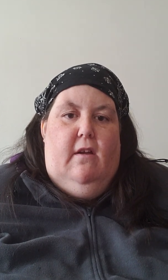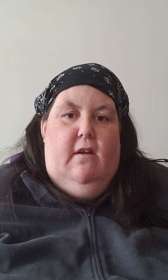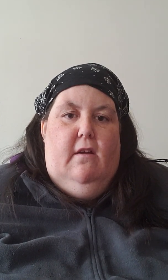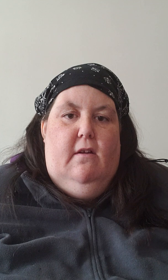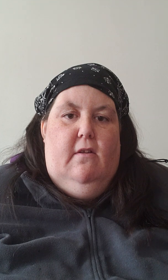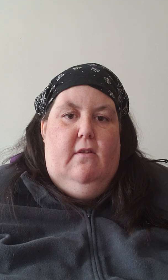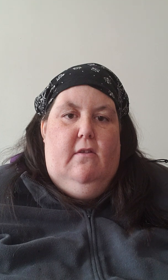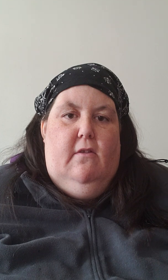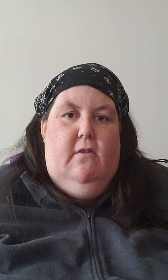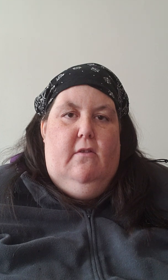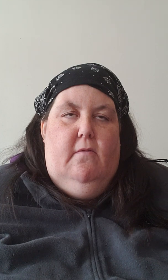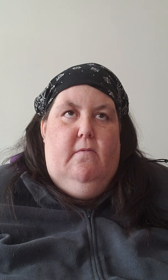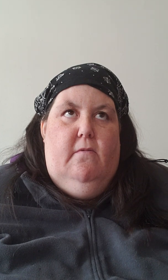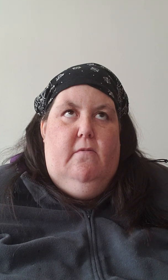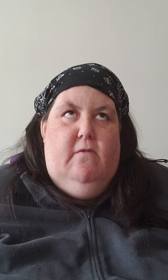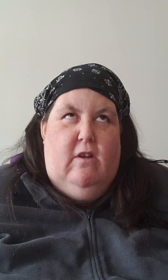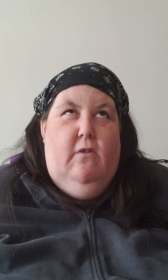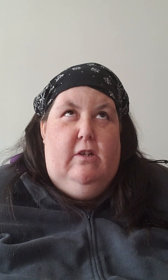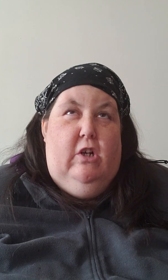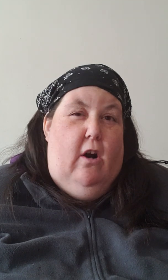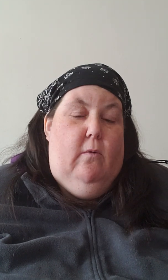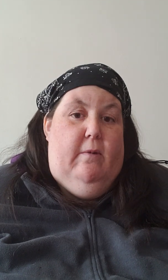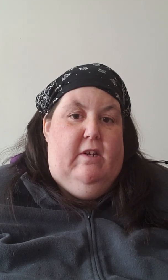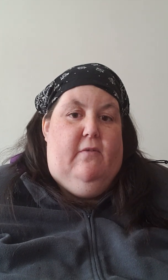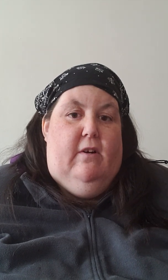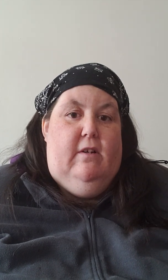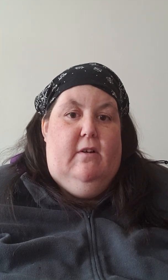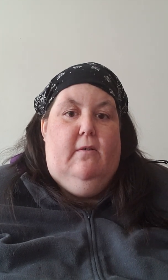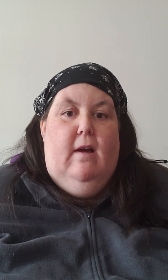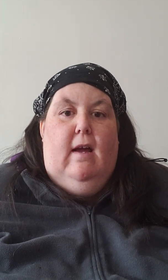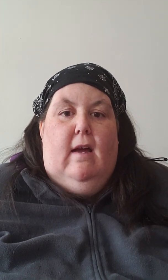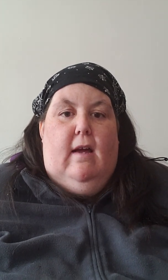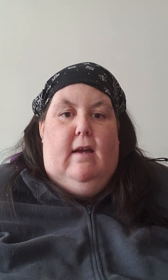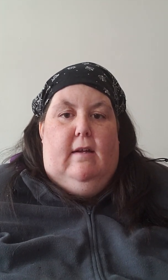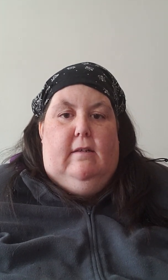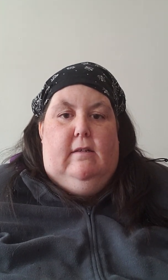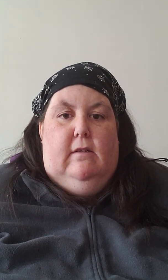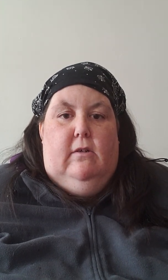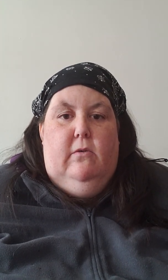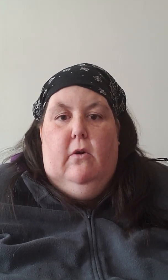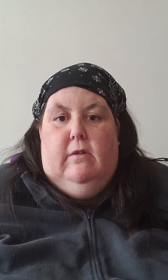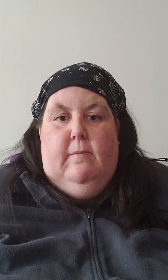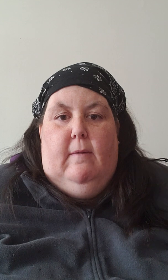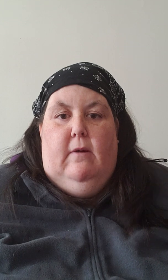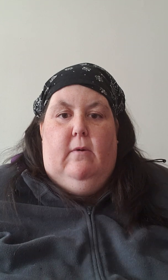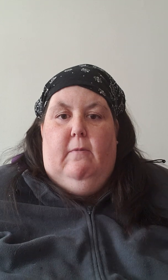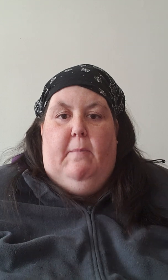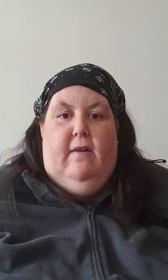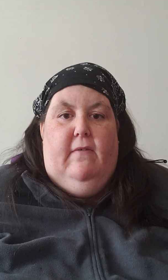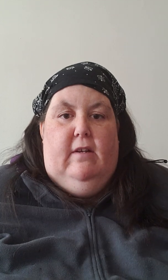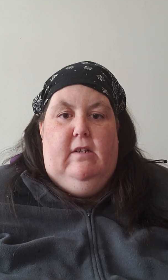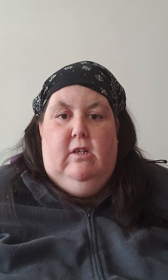they they know that your heart will be different. And who knows, maybe it will benefit